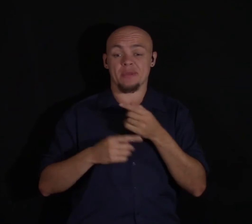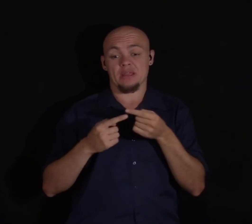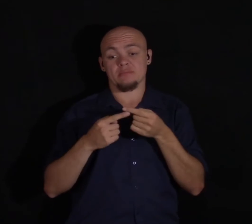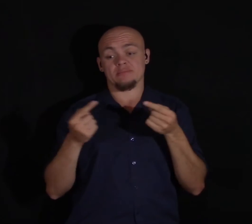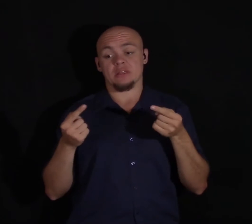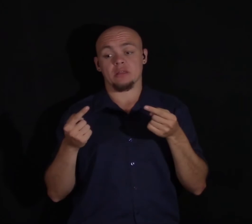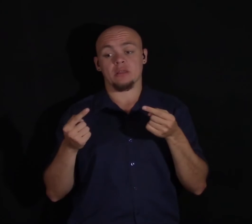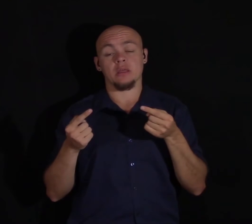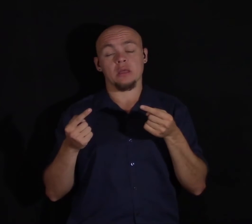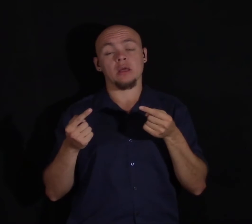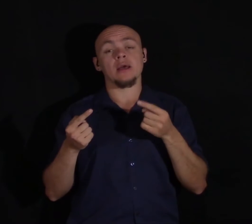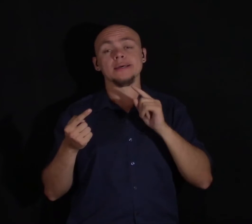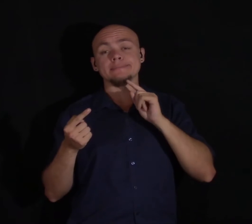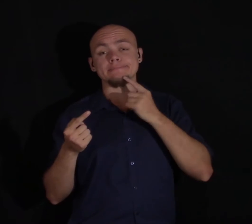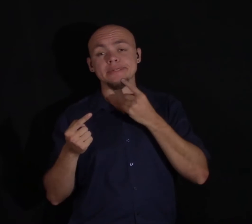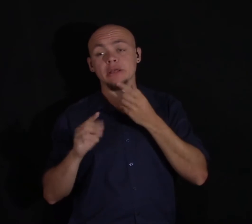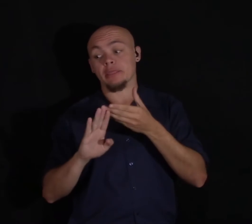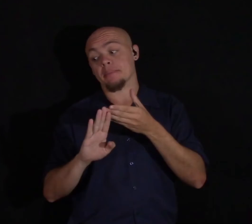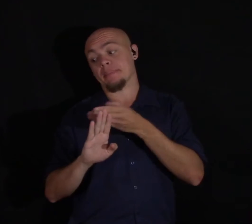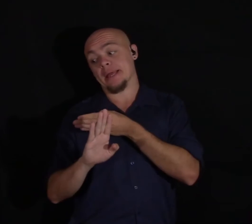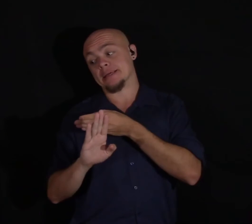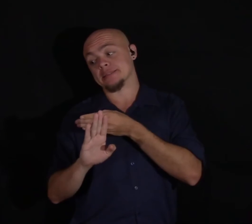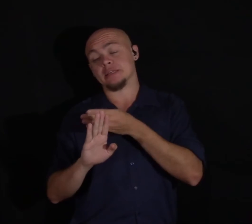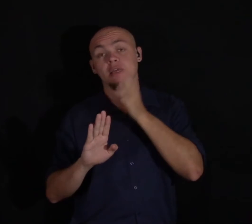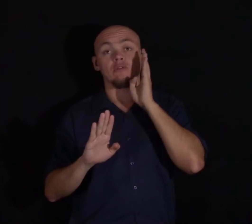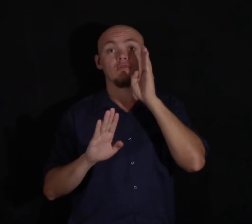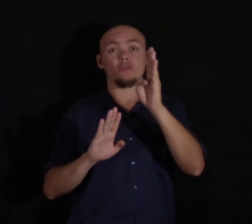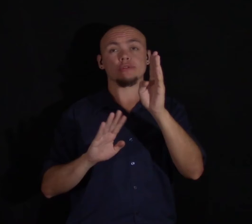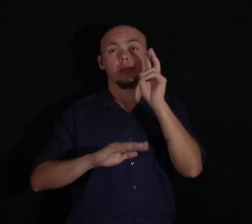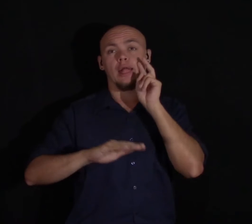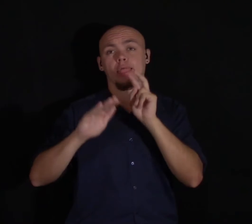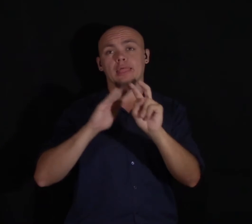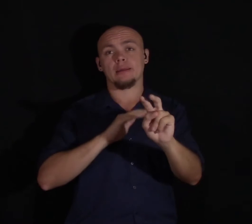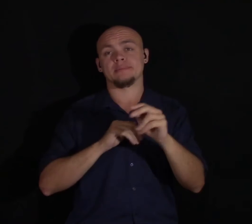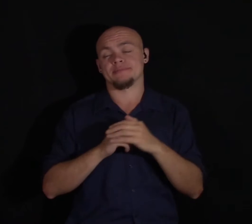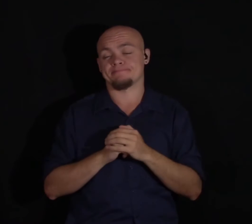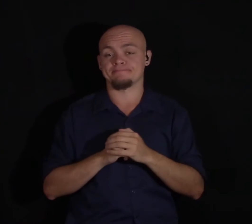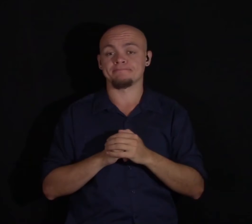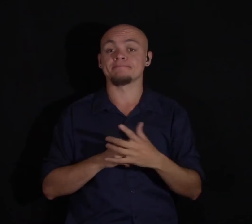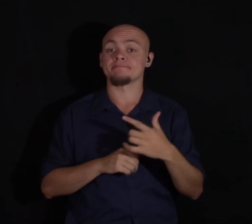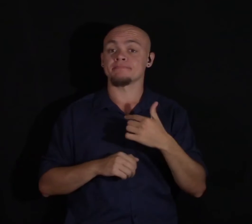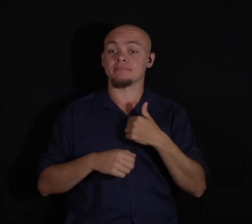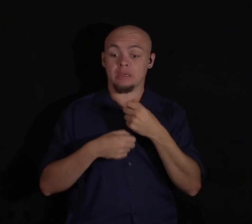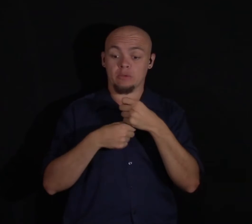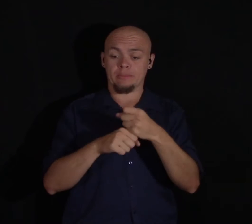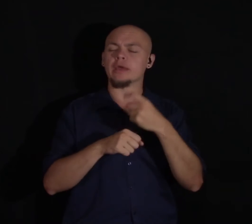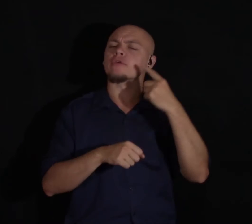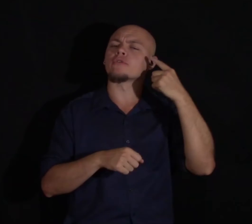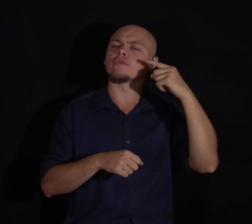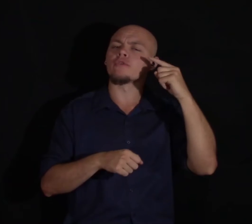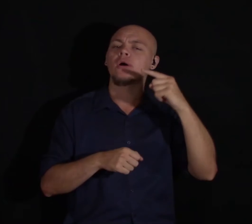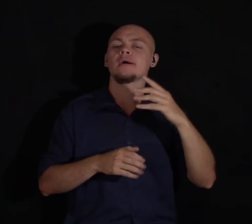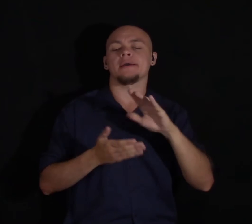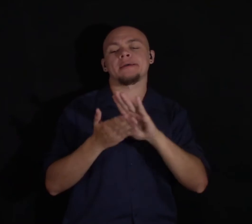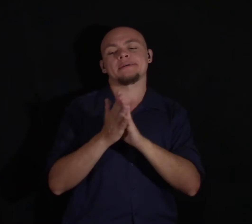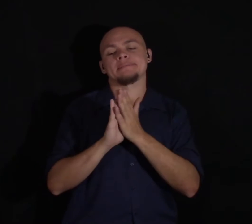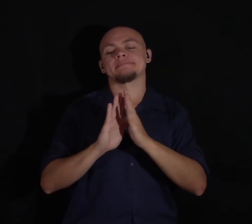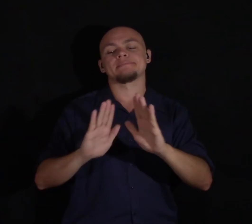past and the anticipation of the future. I was formed for peaceful happiness. During my